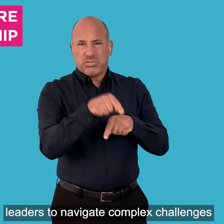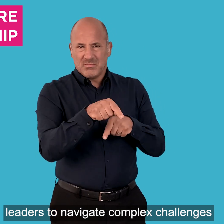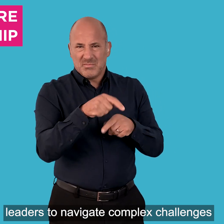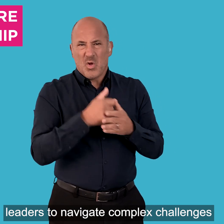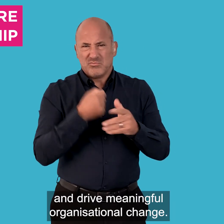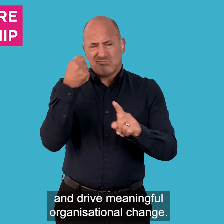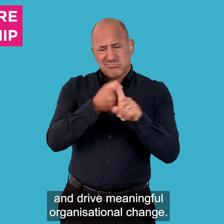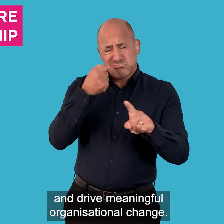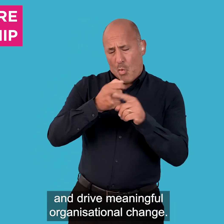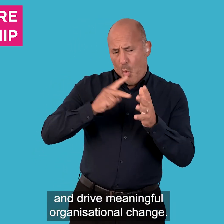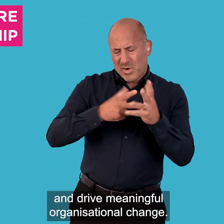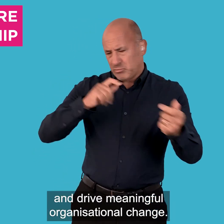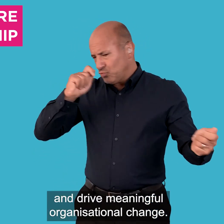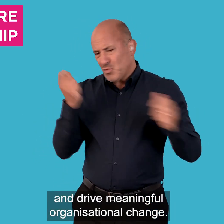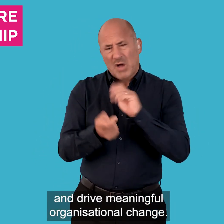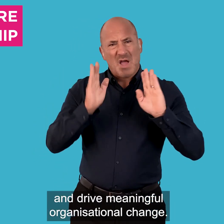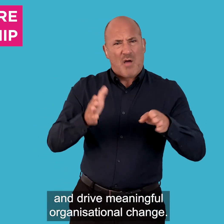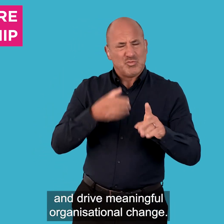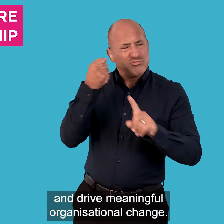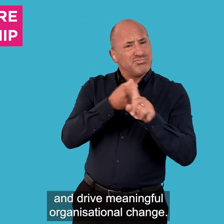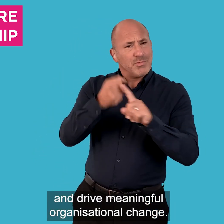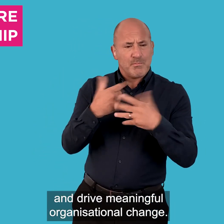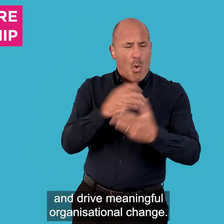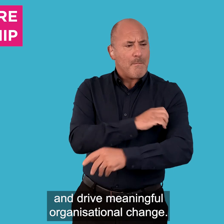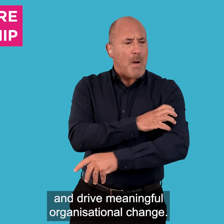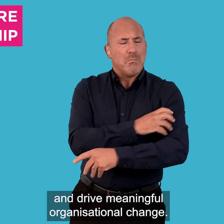challenges and drive meaningful organisational change.